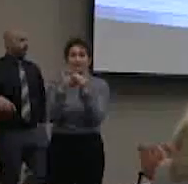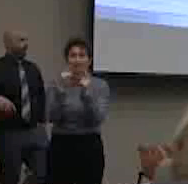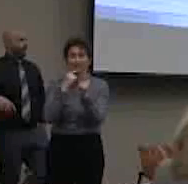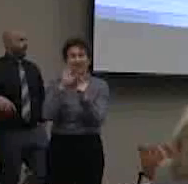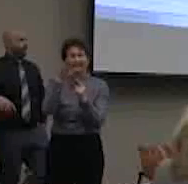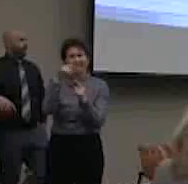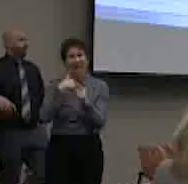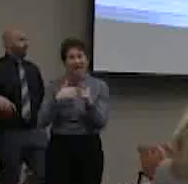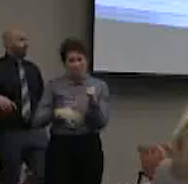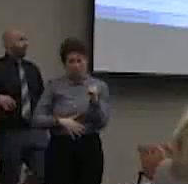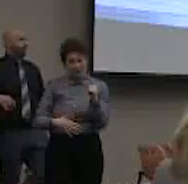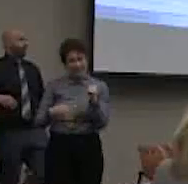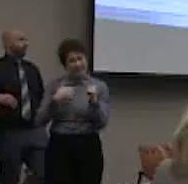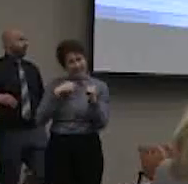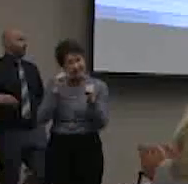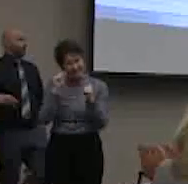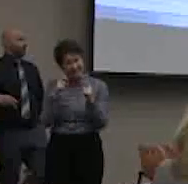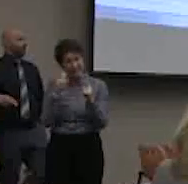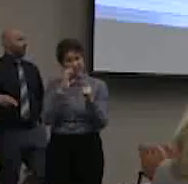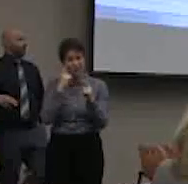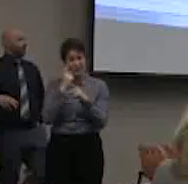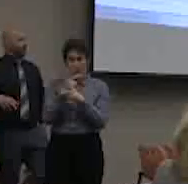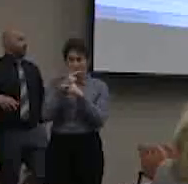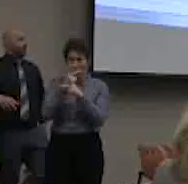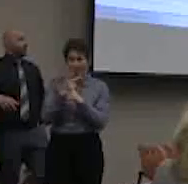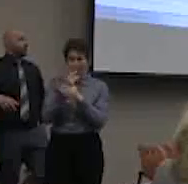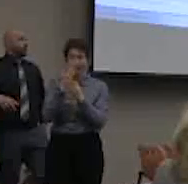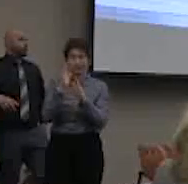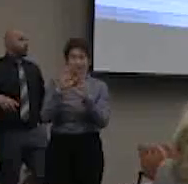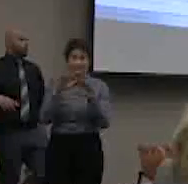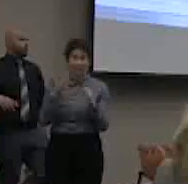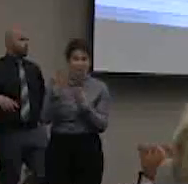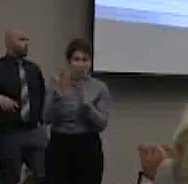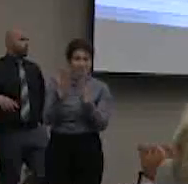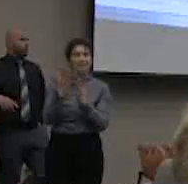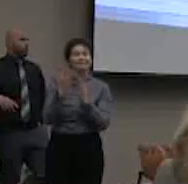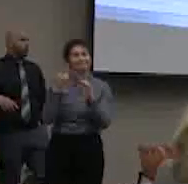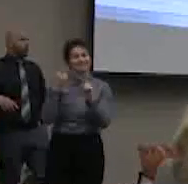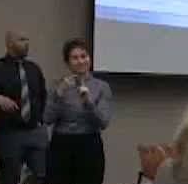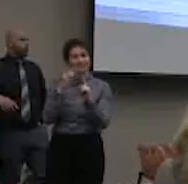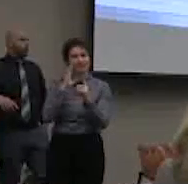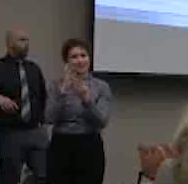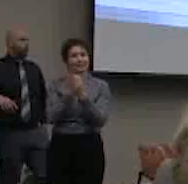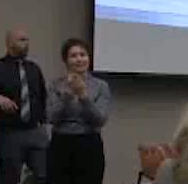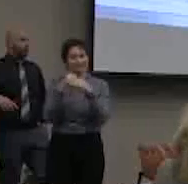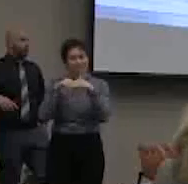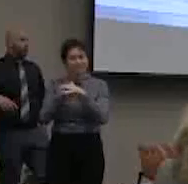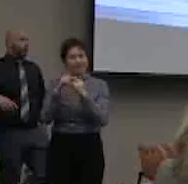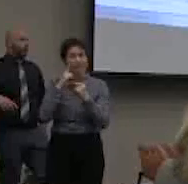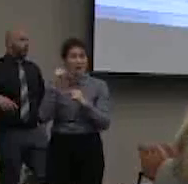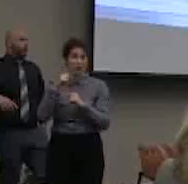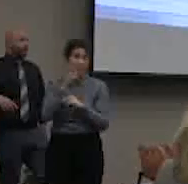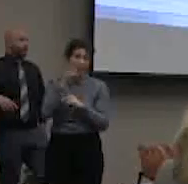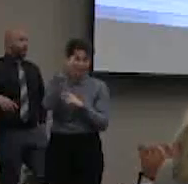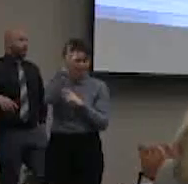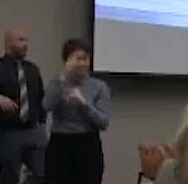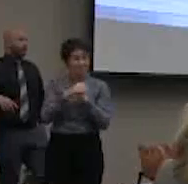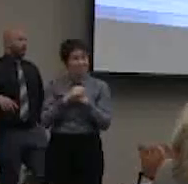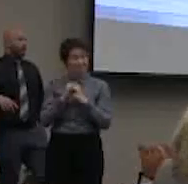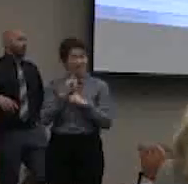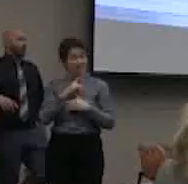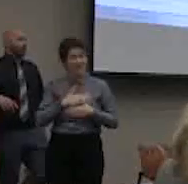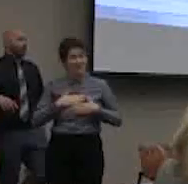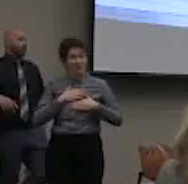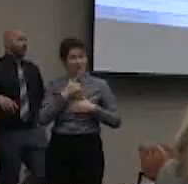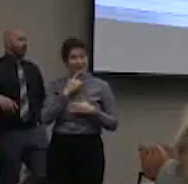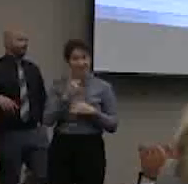I need to look for childcare services, that to me is how you're accessible to those parents. So I appreciate you saying that. Thank you.